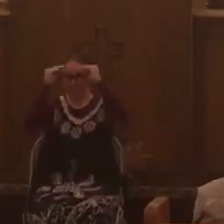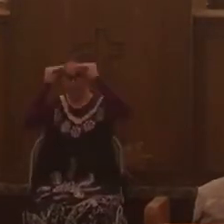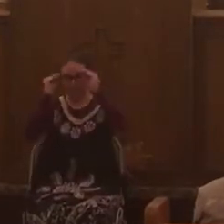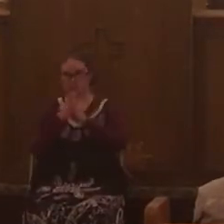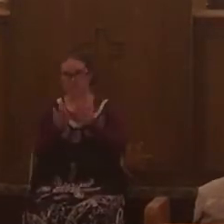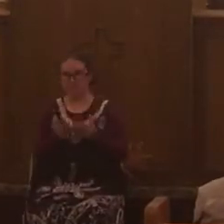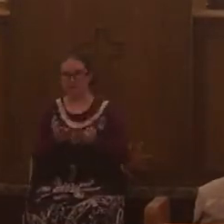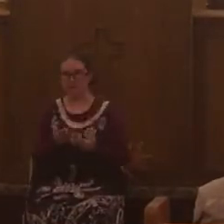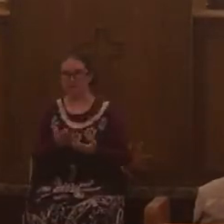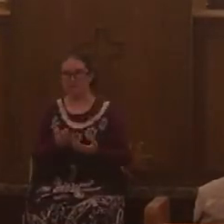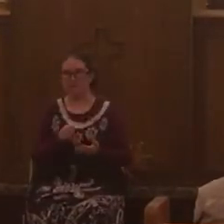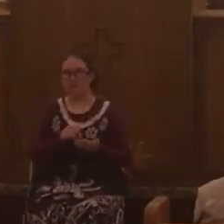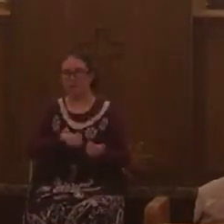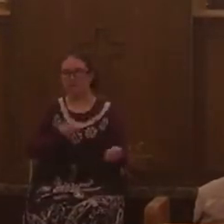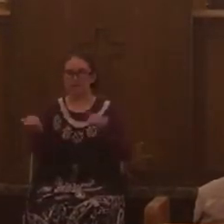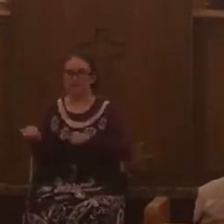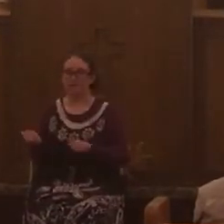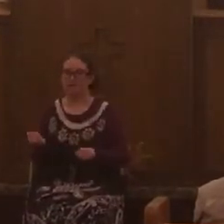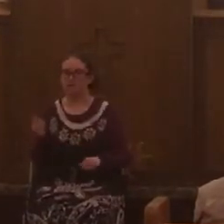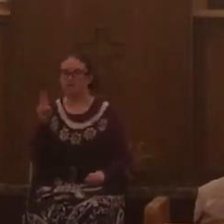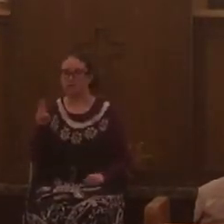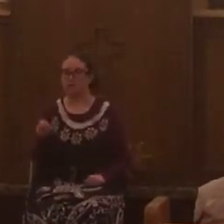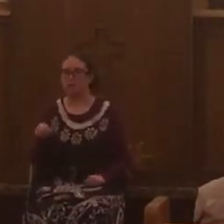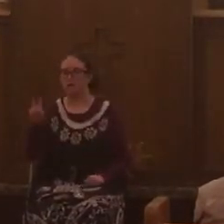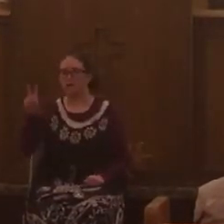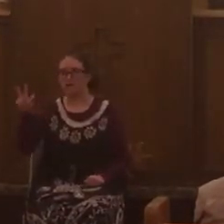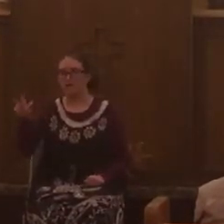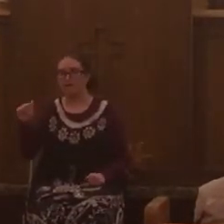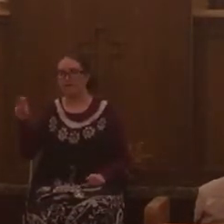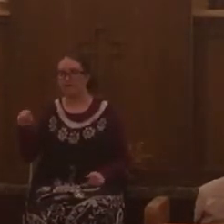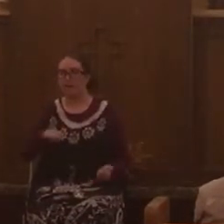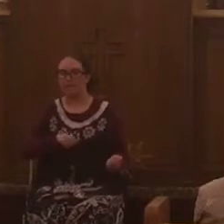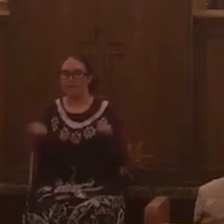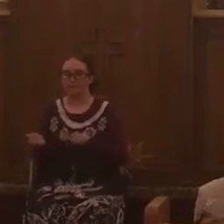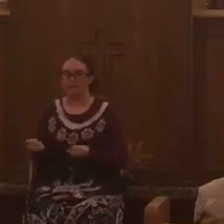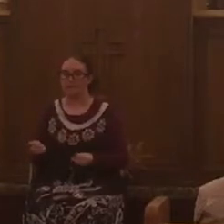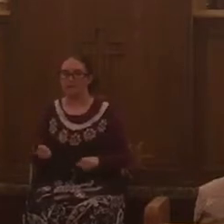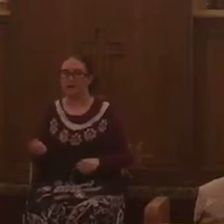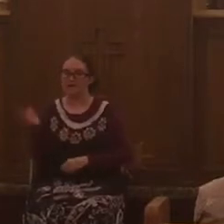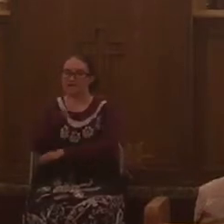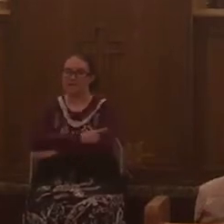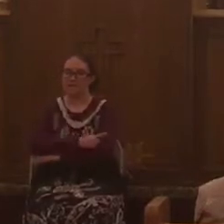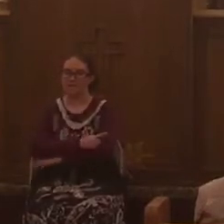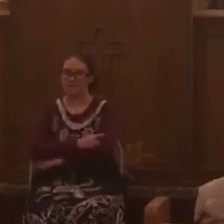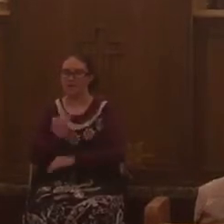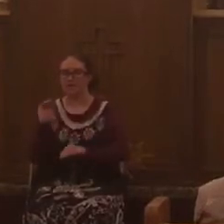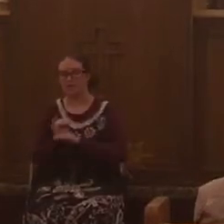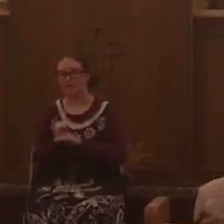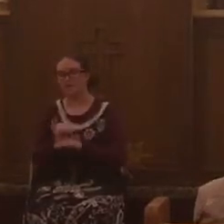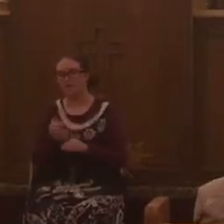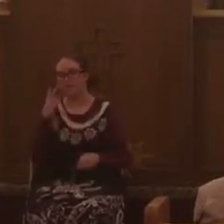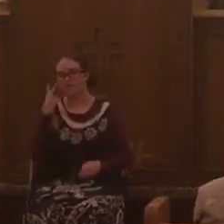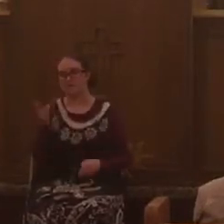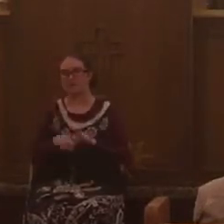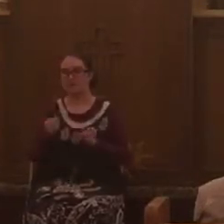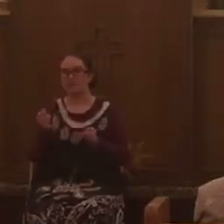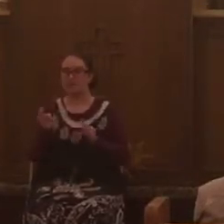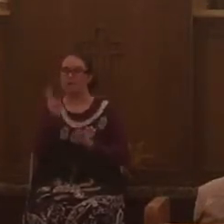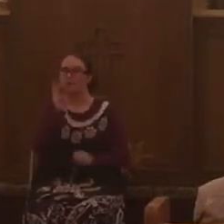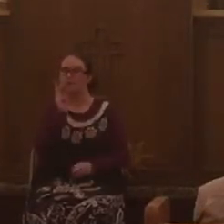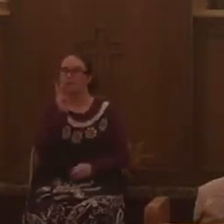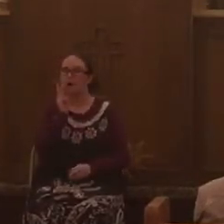up into pieces. And then let's just pray and fast over one piece until we get every devil out of that part of town. And we start seeing people